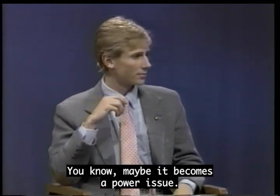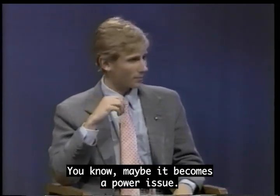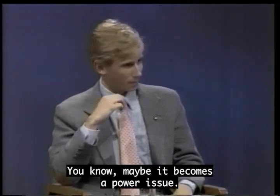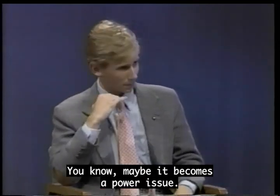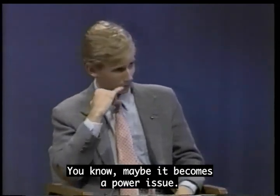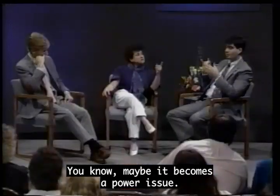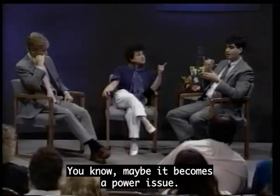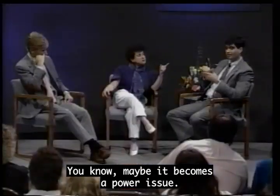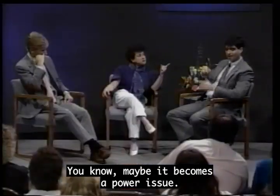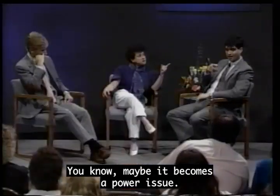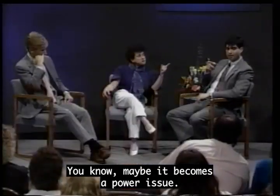Brian?